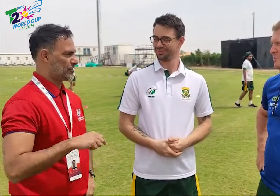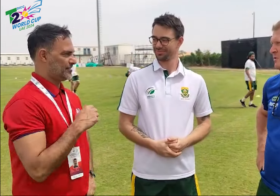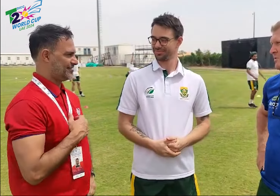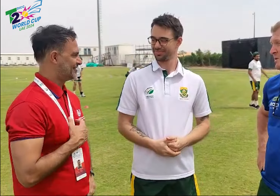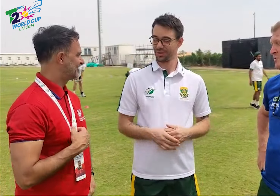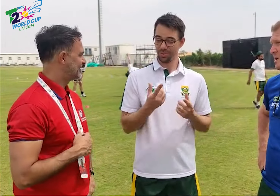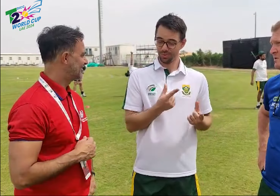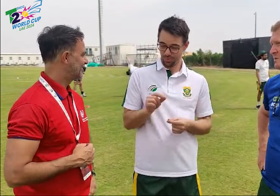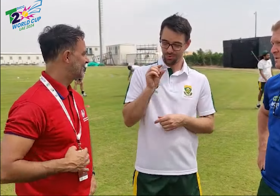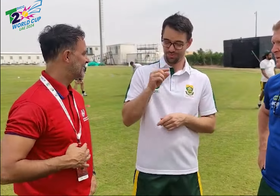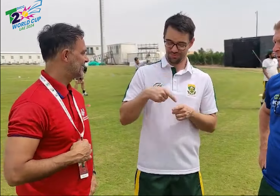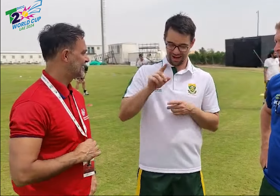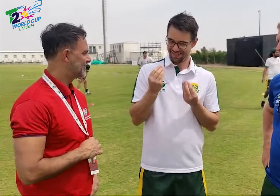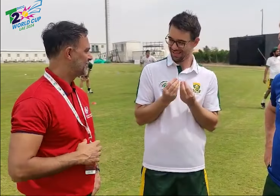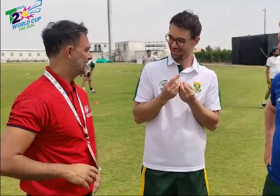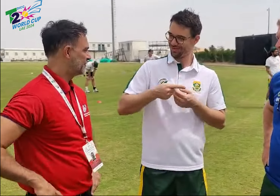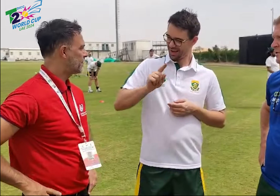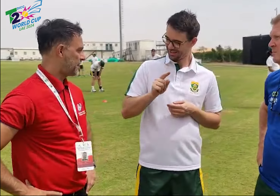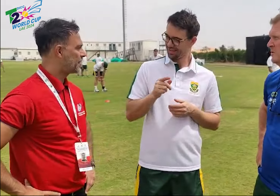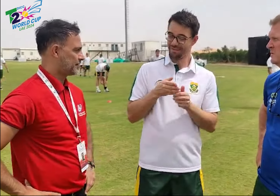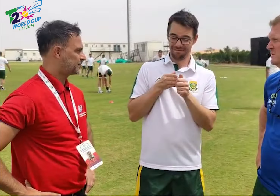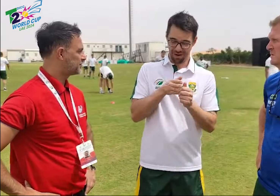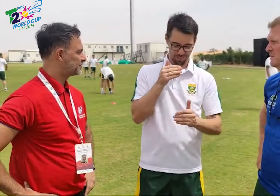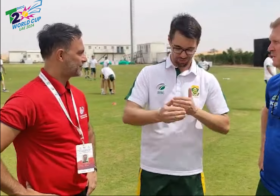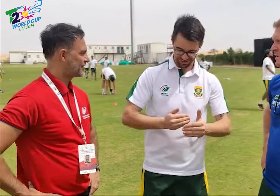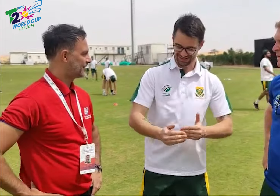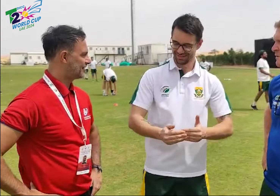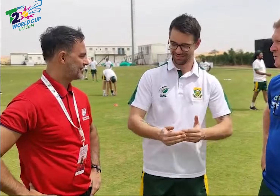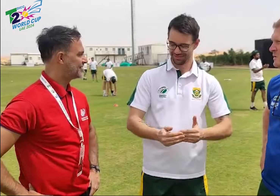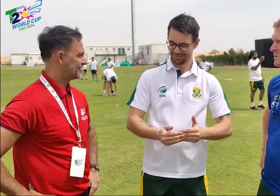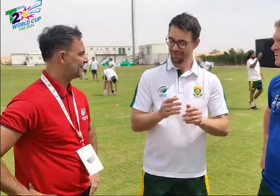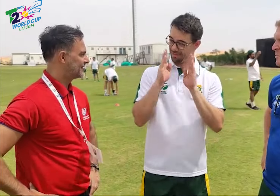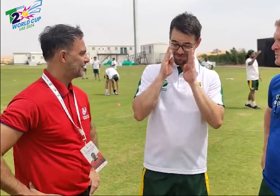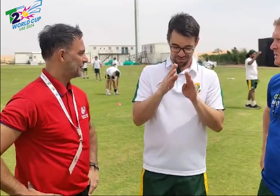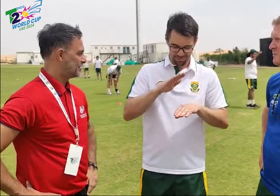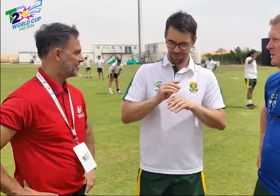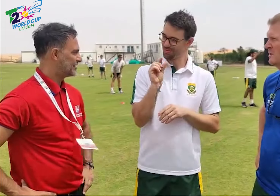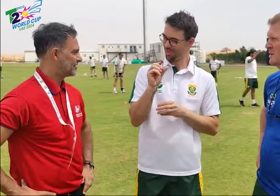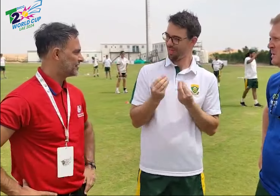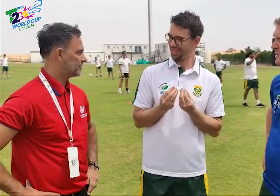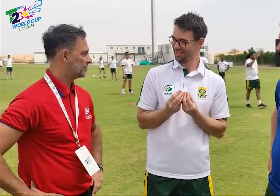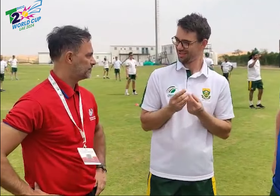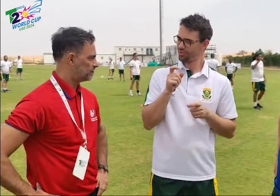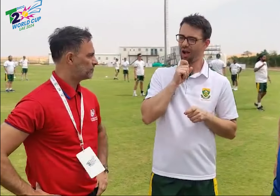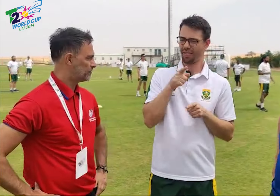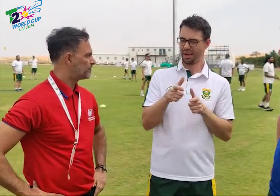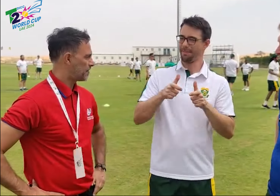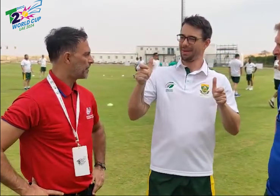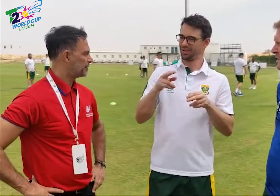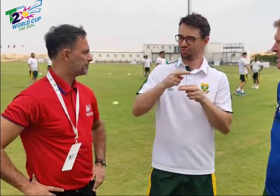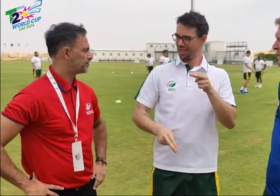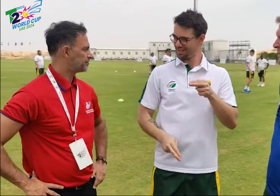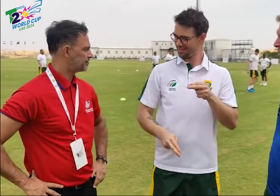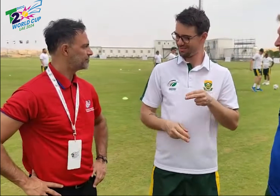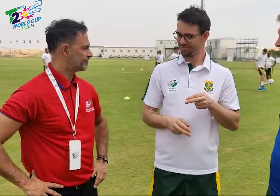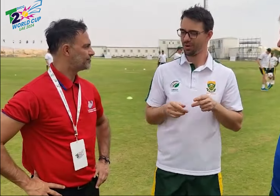If you do the right things right, and you actually follow the processes, not just the small stuff, rather than the big stuff and the results.